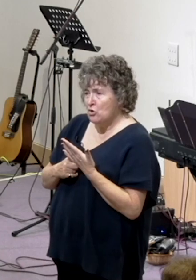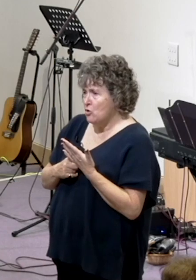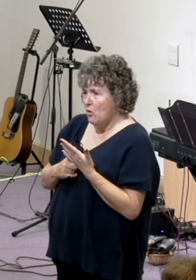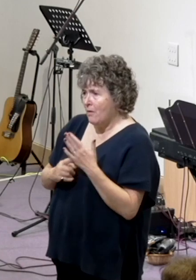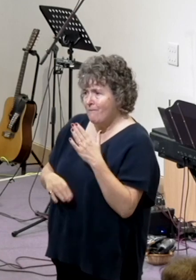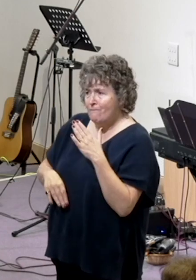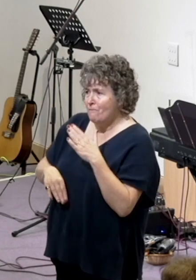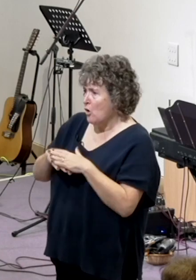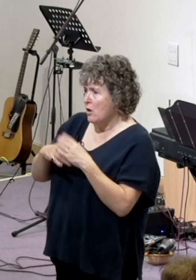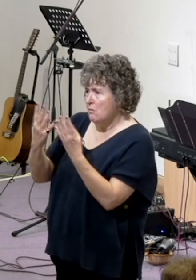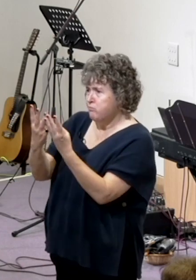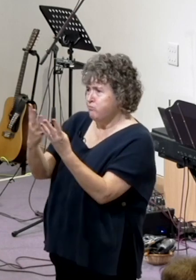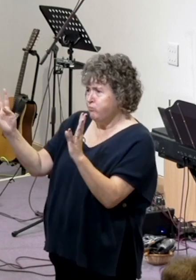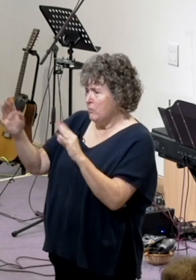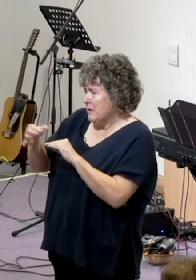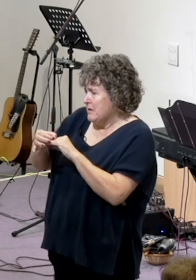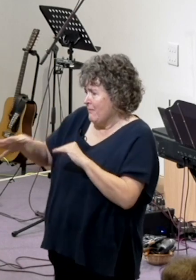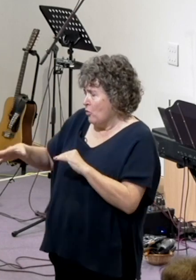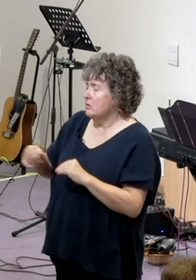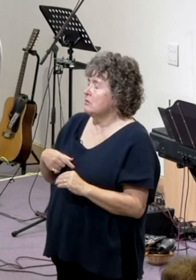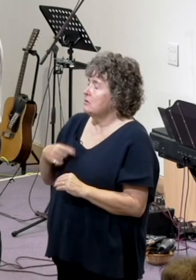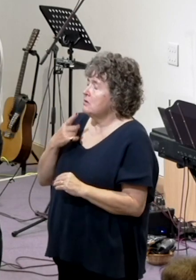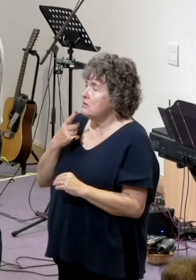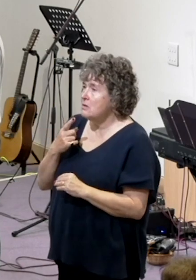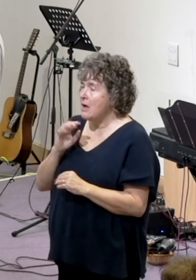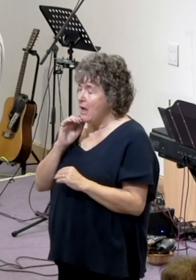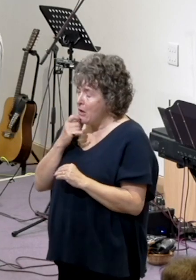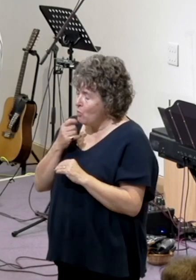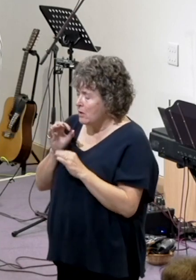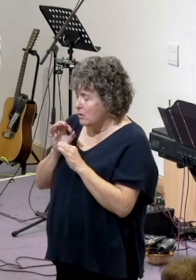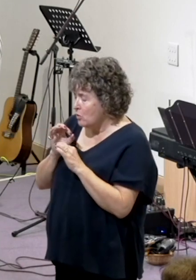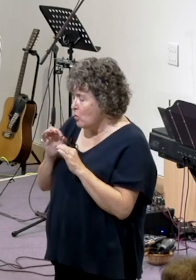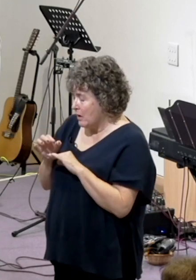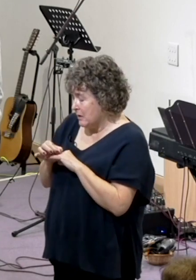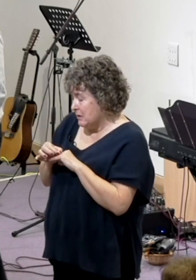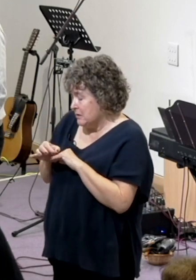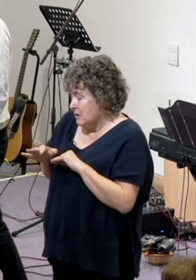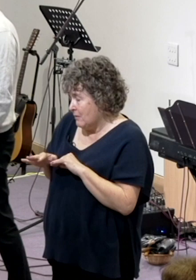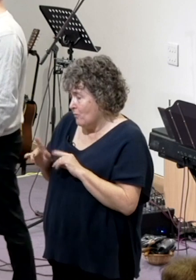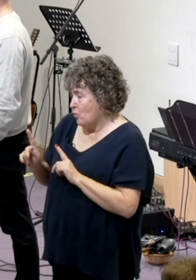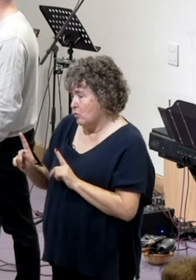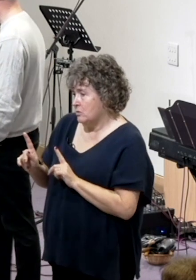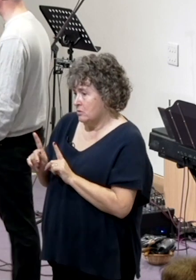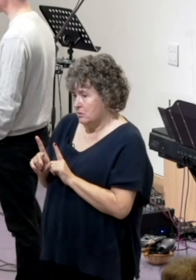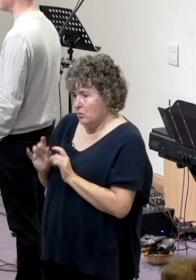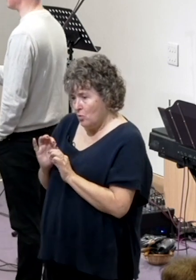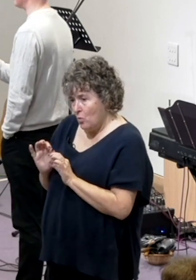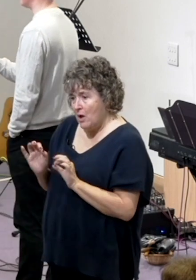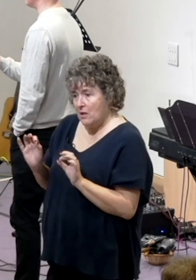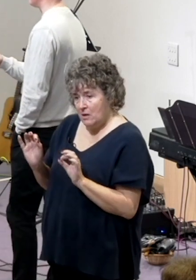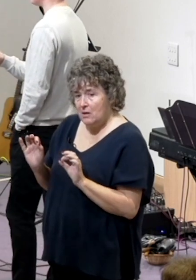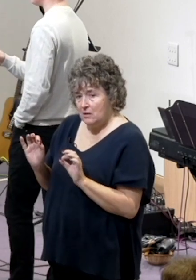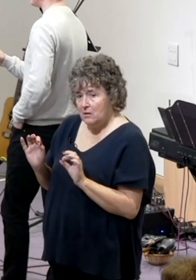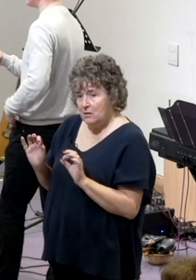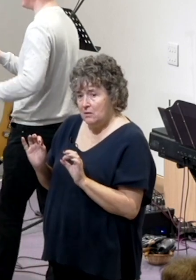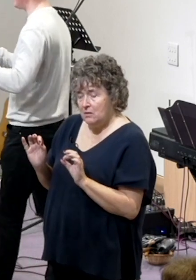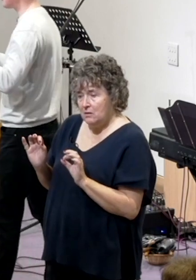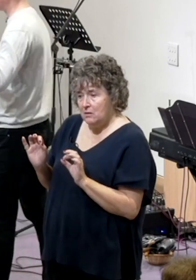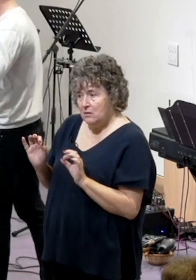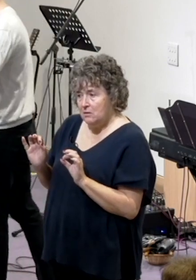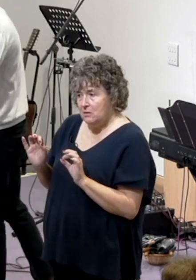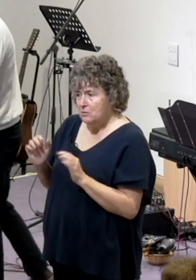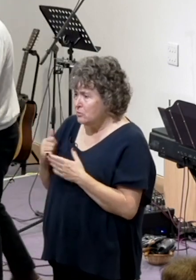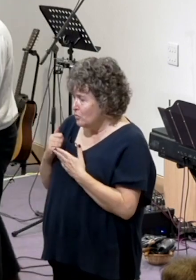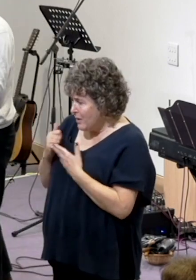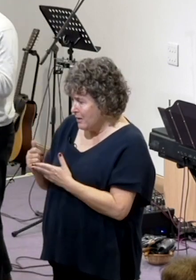route. Instead, he decides he will quietly divorce her. It's a decision to say that